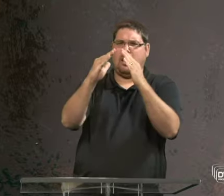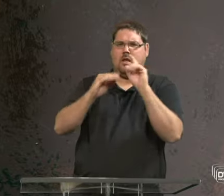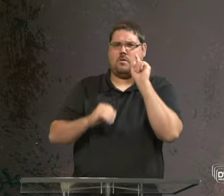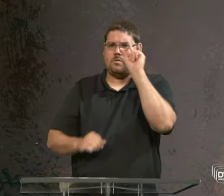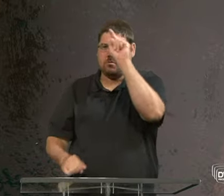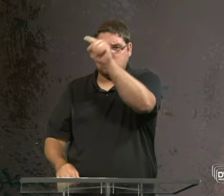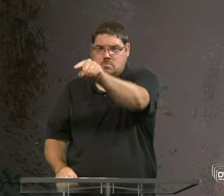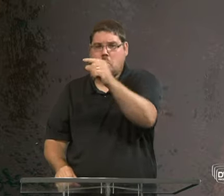wisdom.